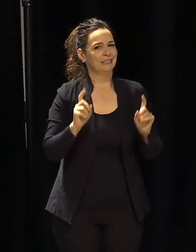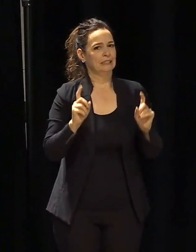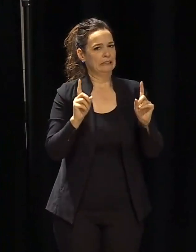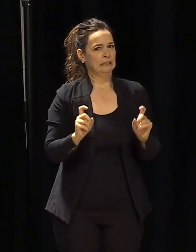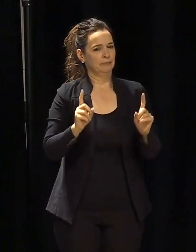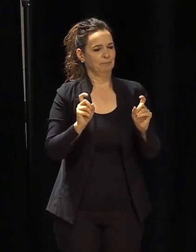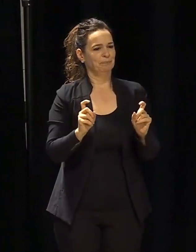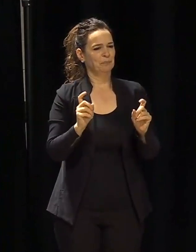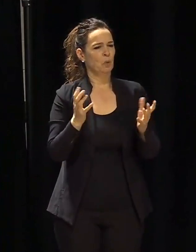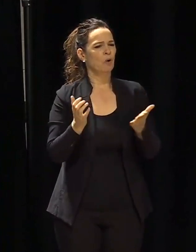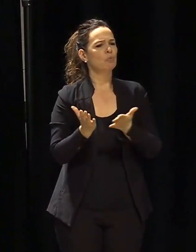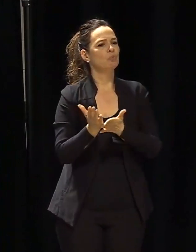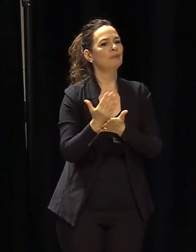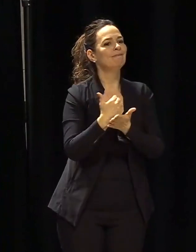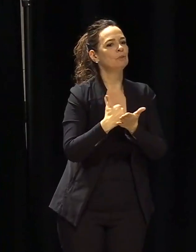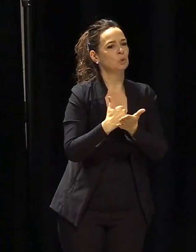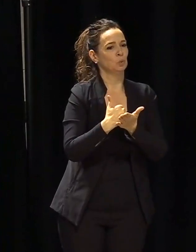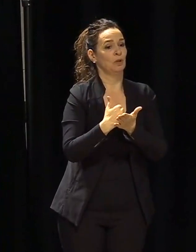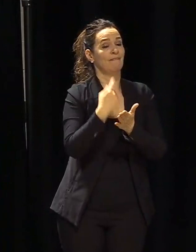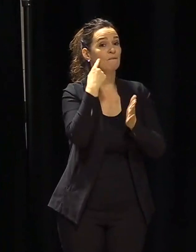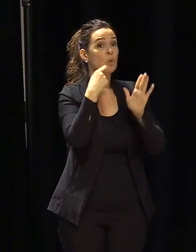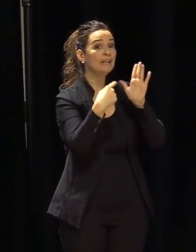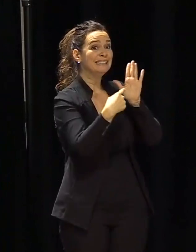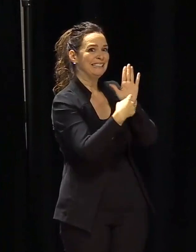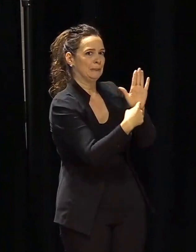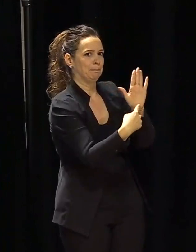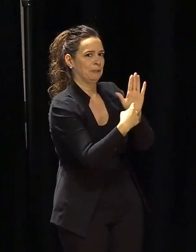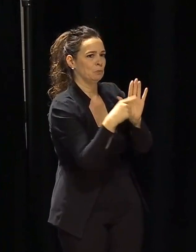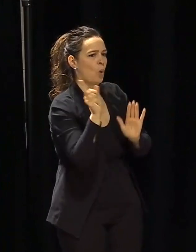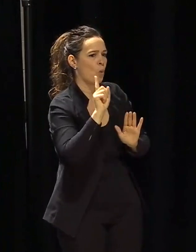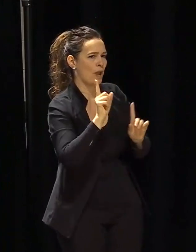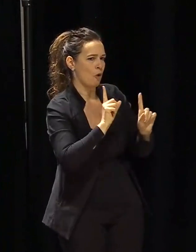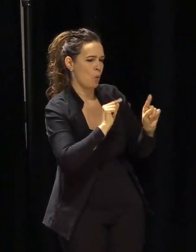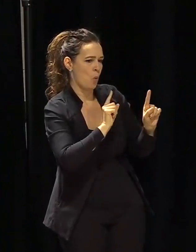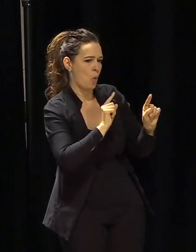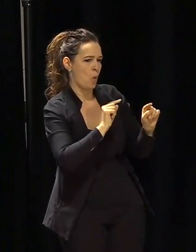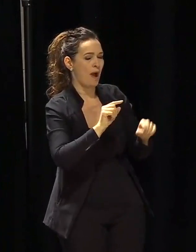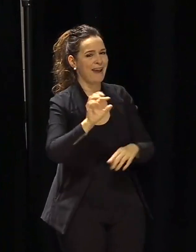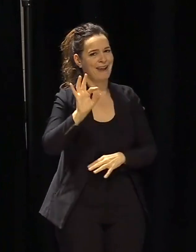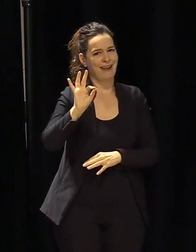testing. At the FSHAD, we've increased capacity there this